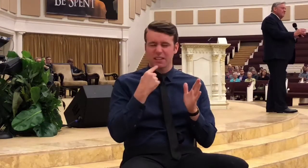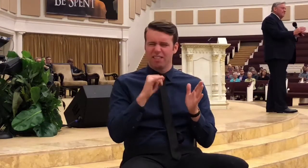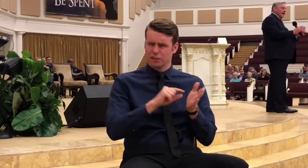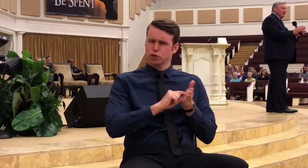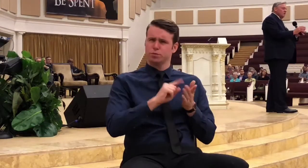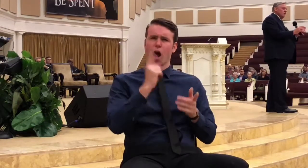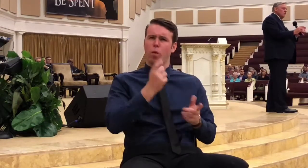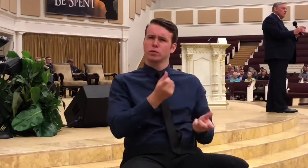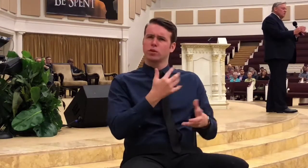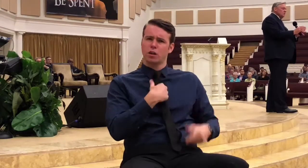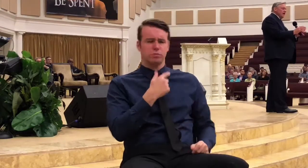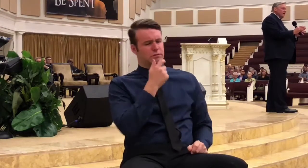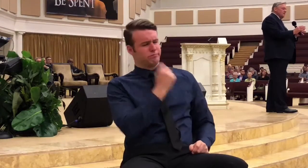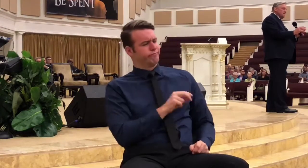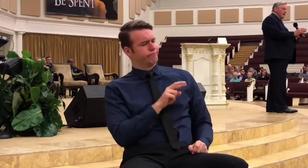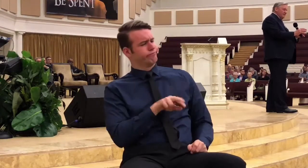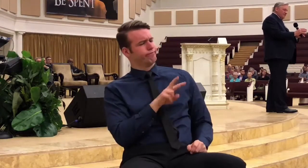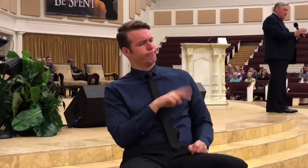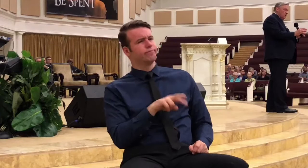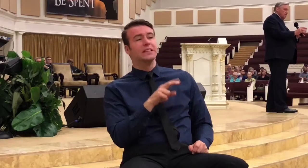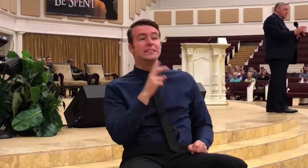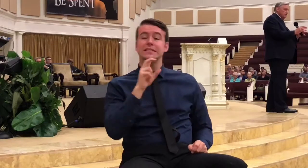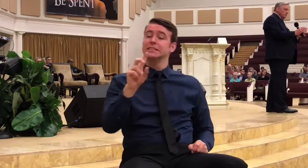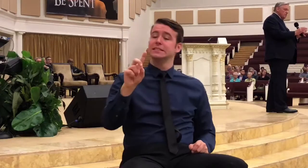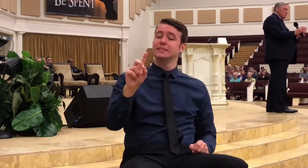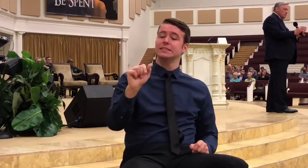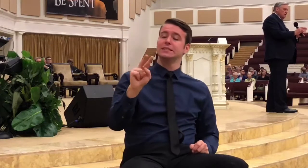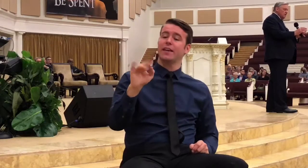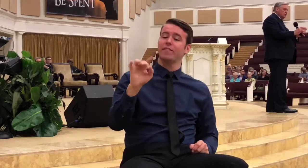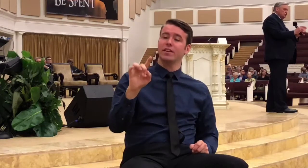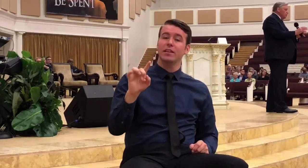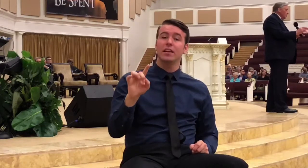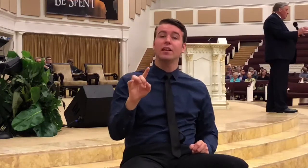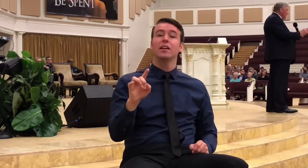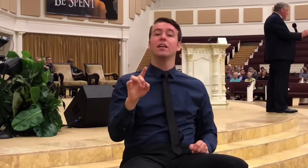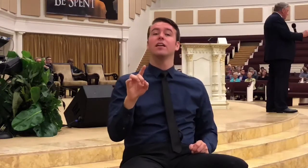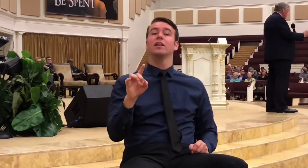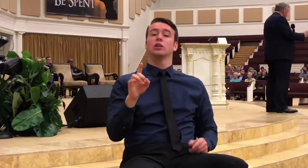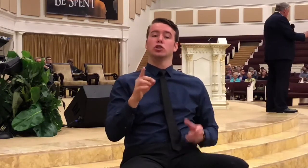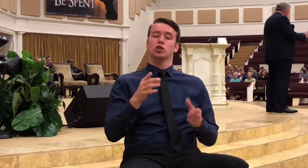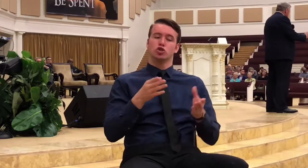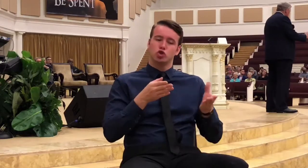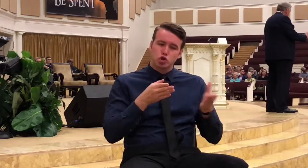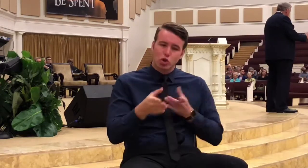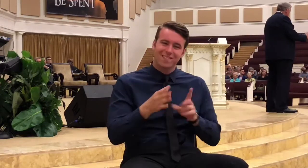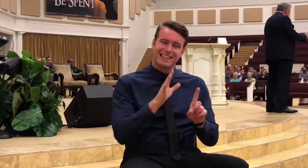me, that David served his generation.